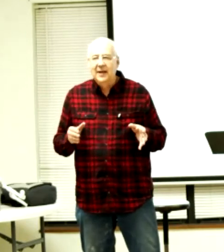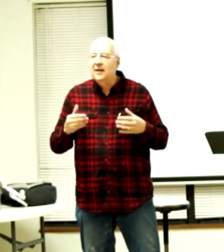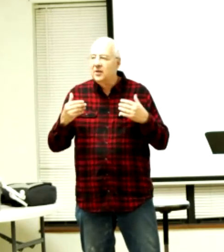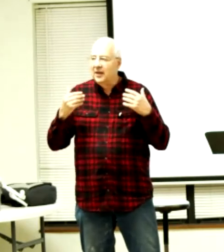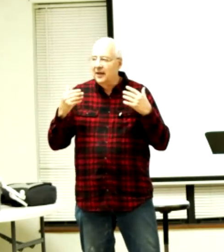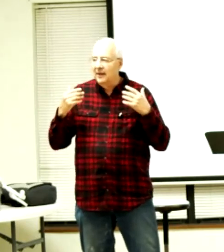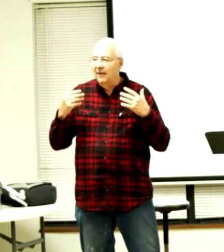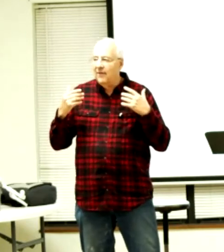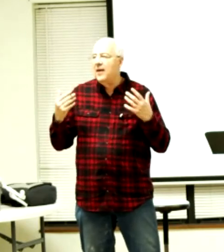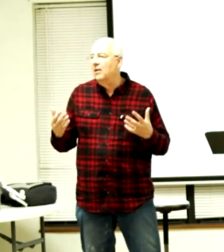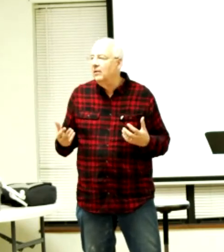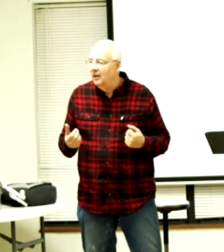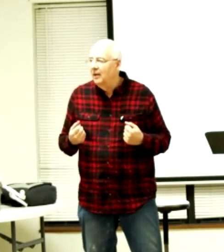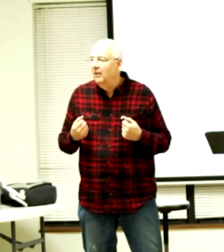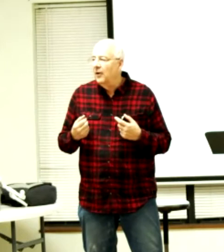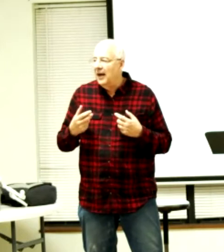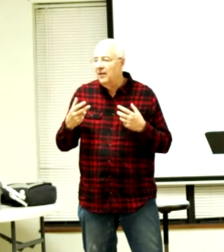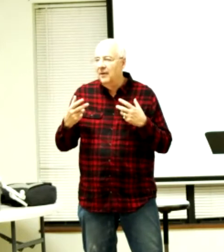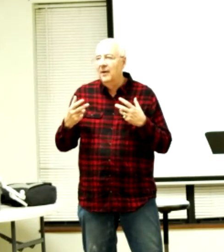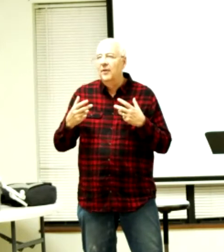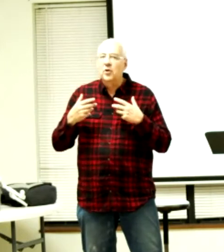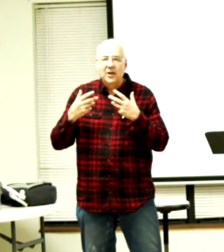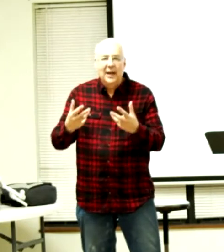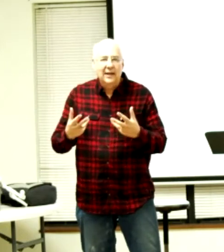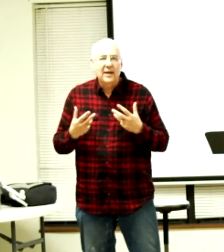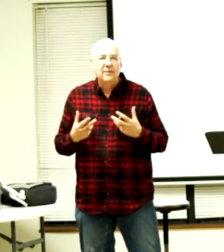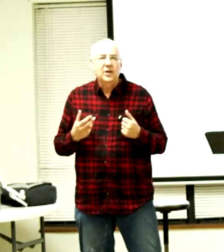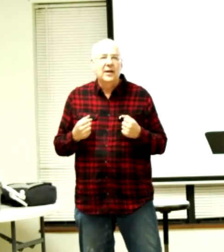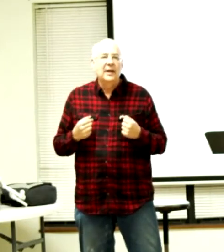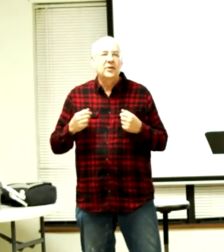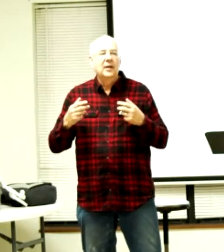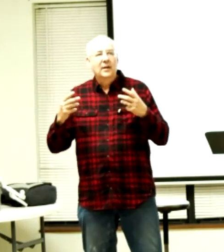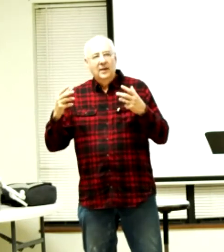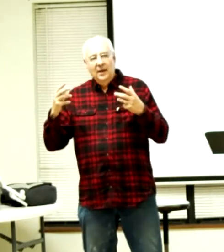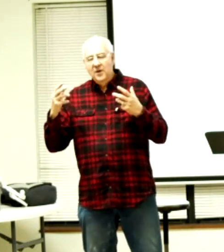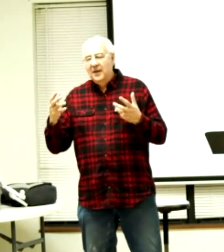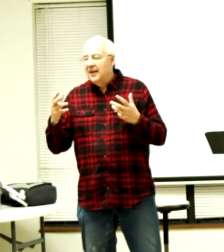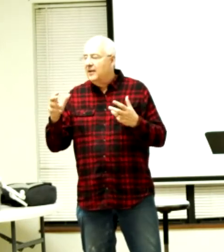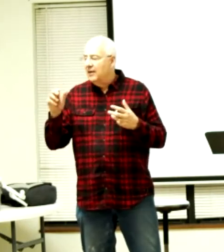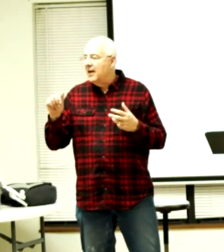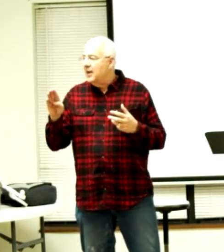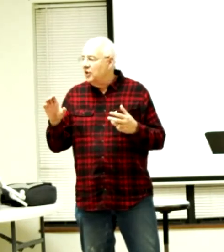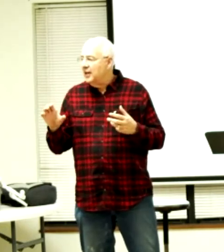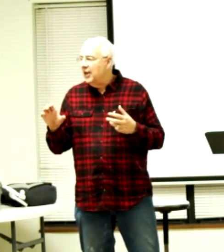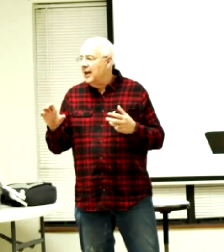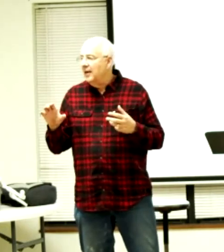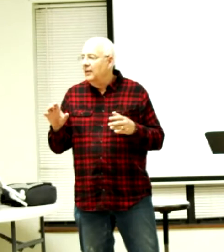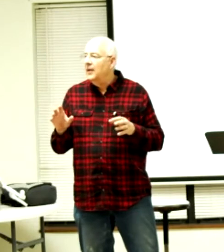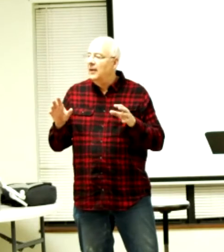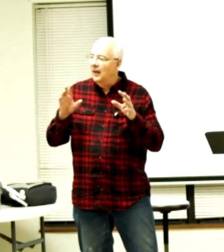idea is to get a feel for how, the directionality of signs. If you can get your ABCs down, then a